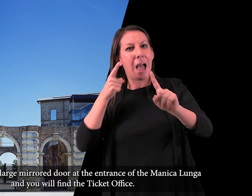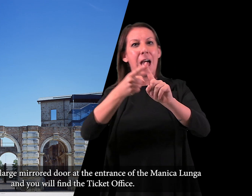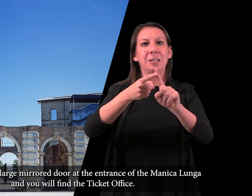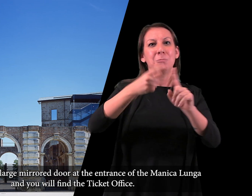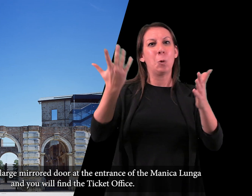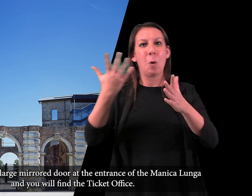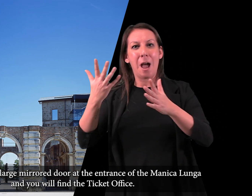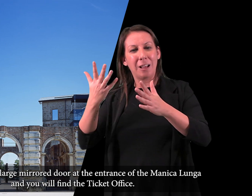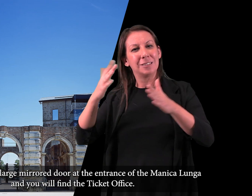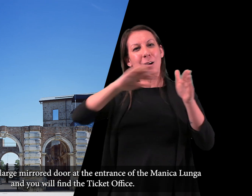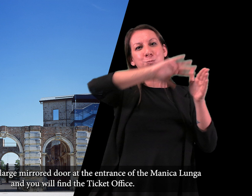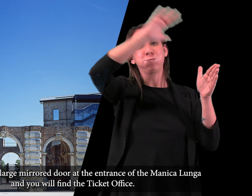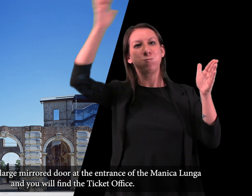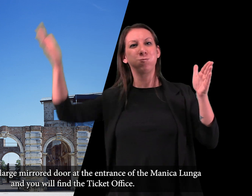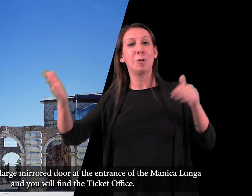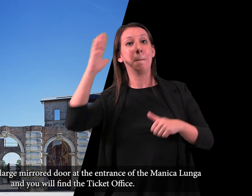the ticket office.